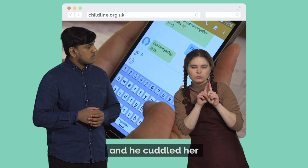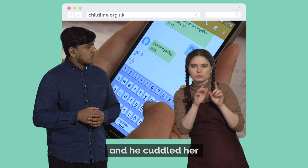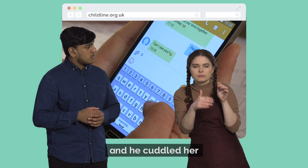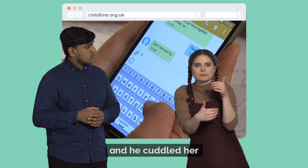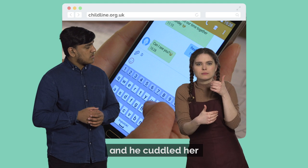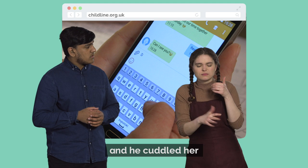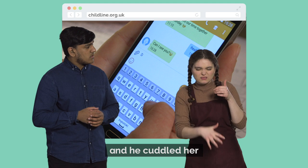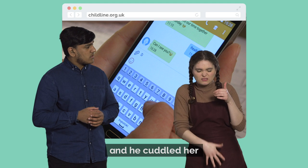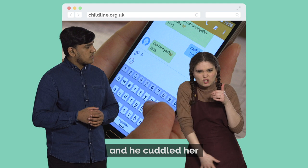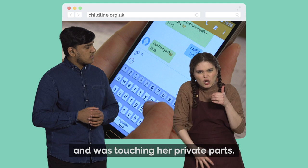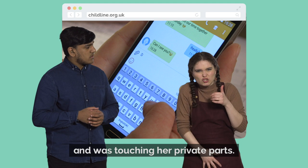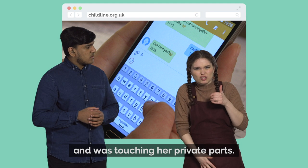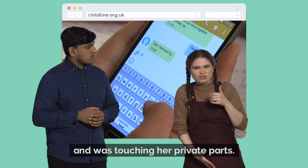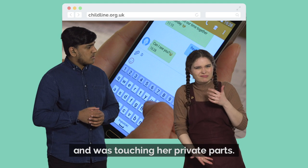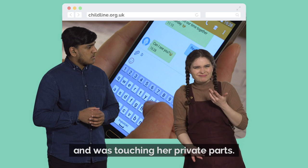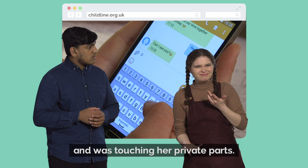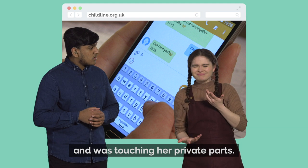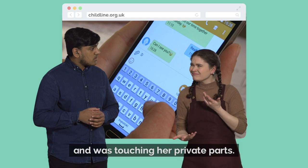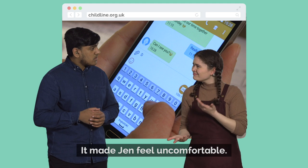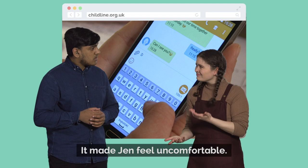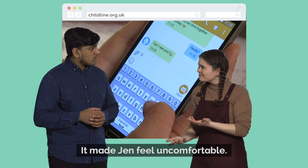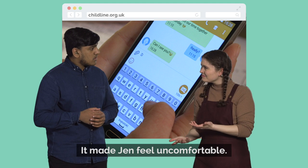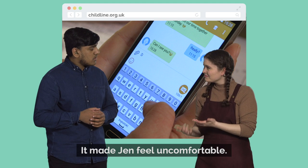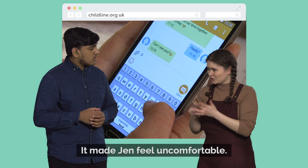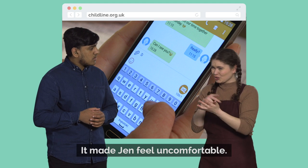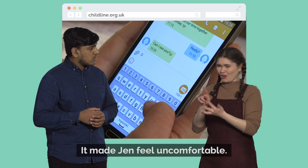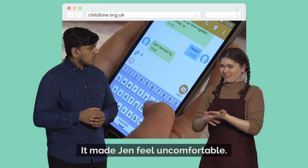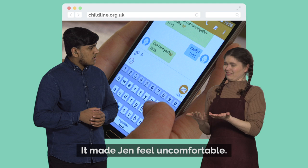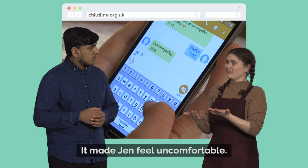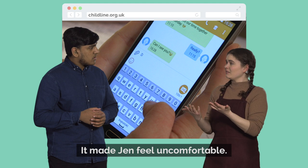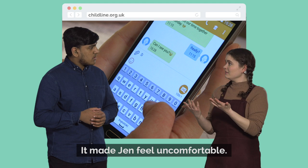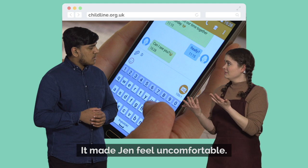and he cuddled her and was touching her private parts. It made Jen feel uncomfortable.